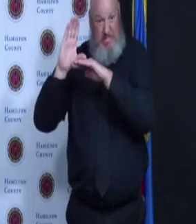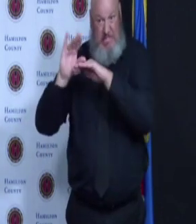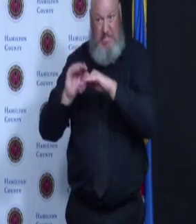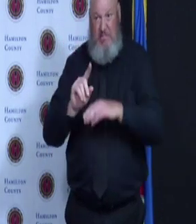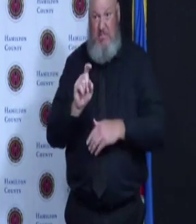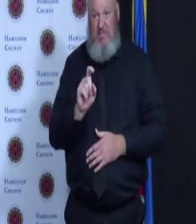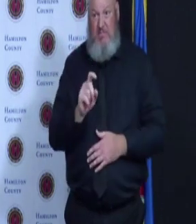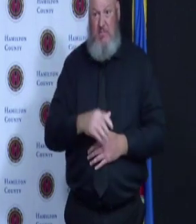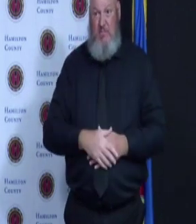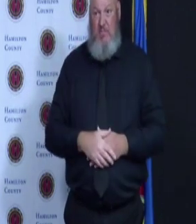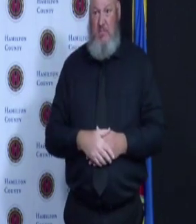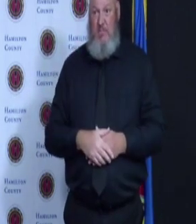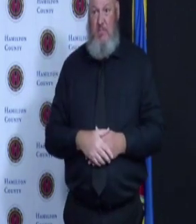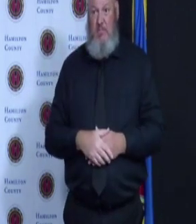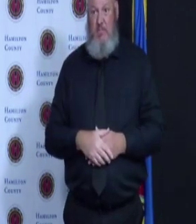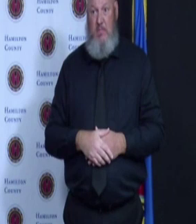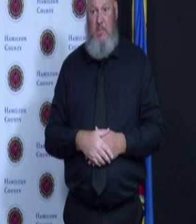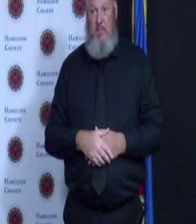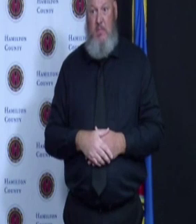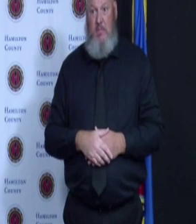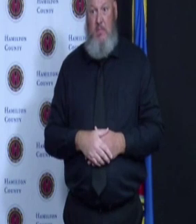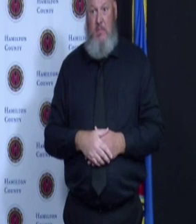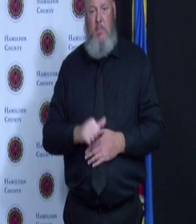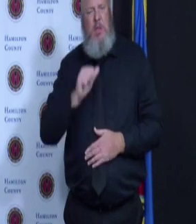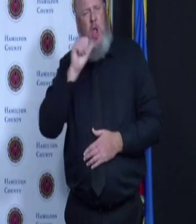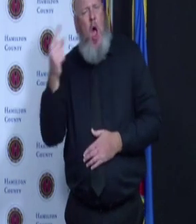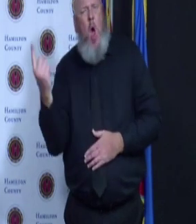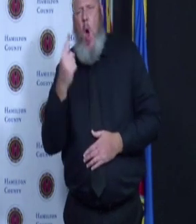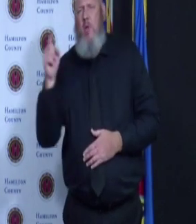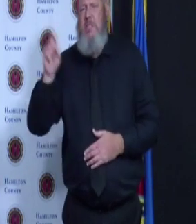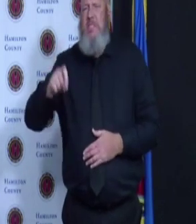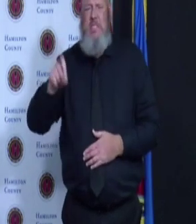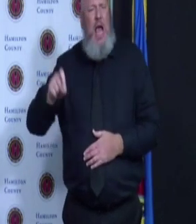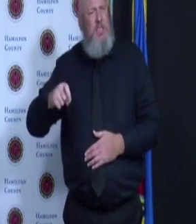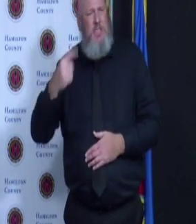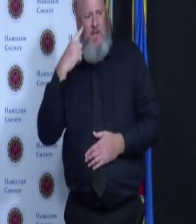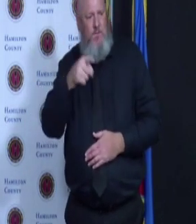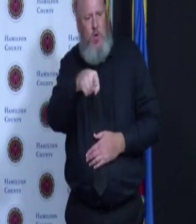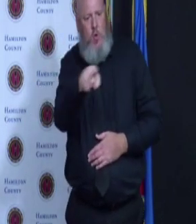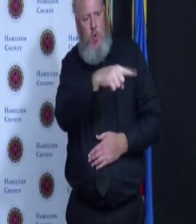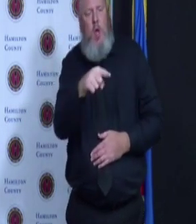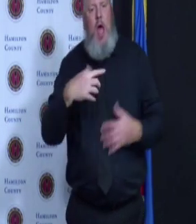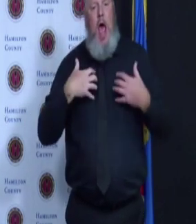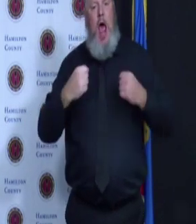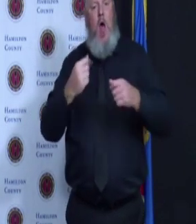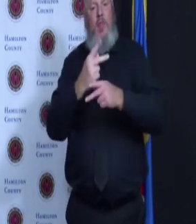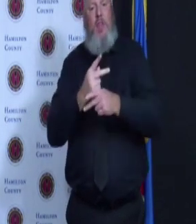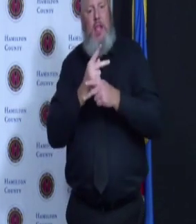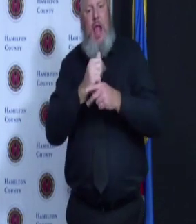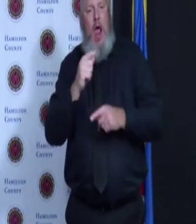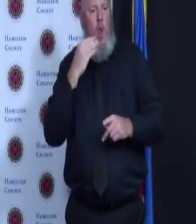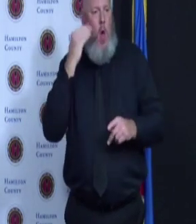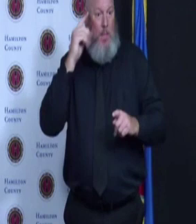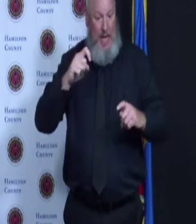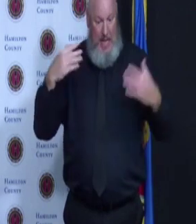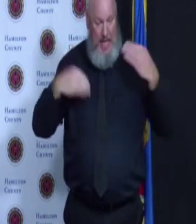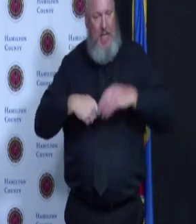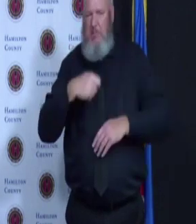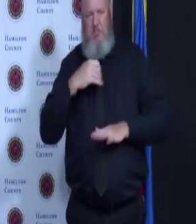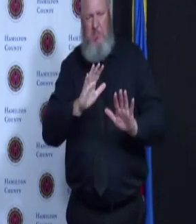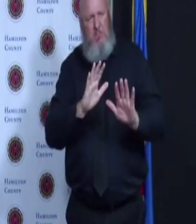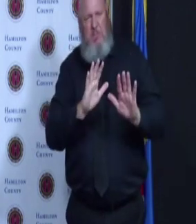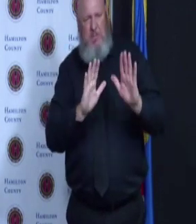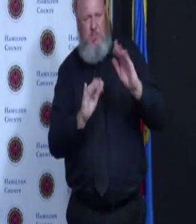it is. And this might be a repeat, but what is the plan for the projected wave of cases in the next 2 to 3